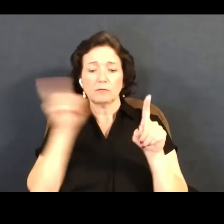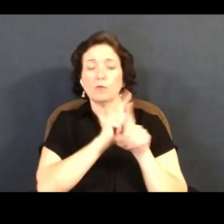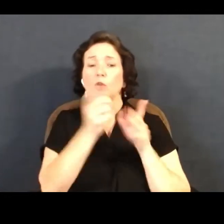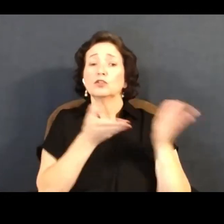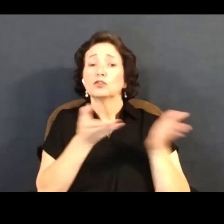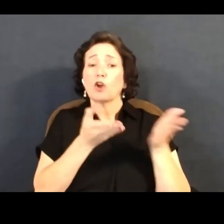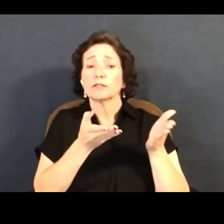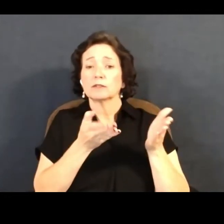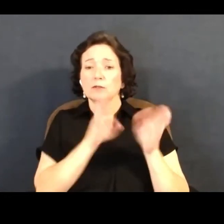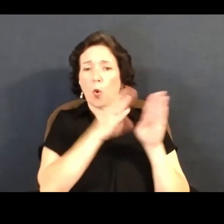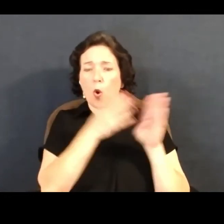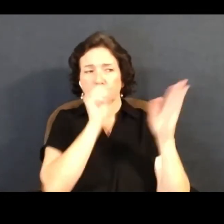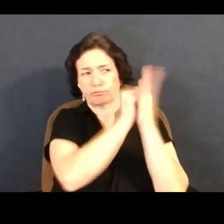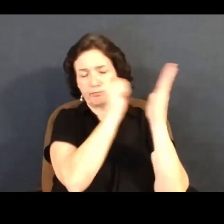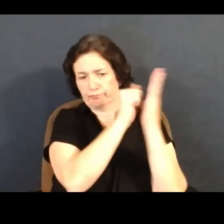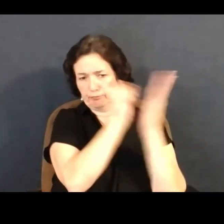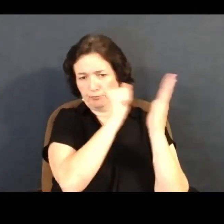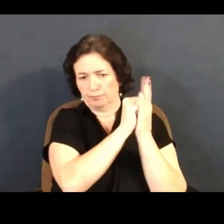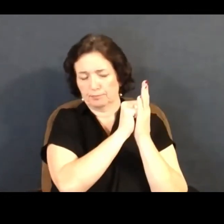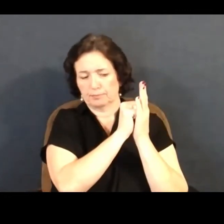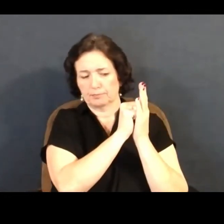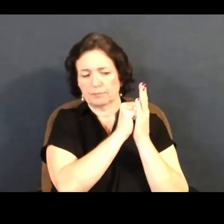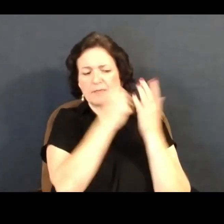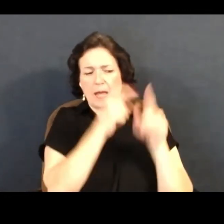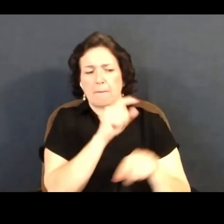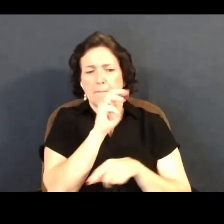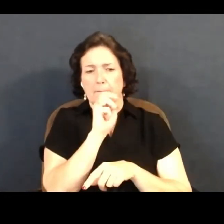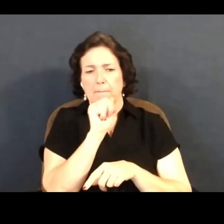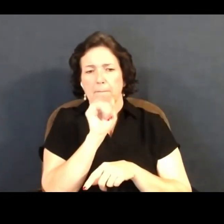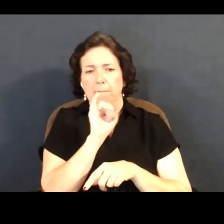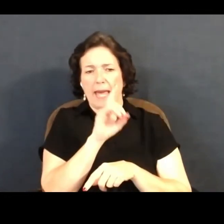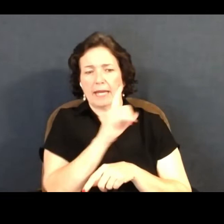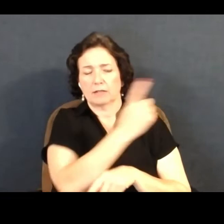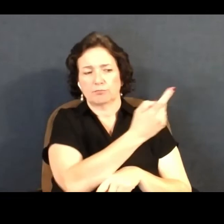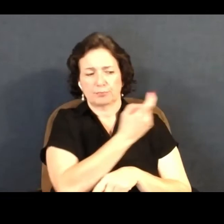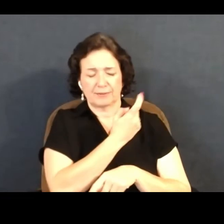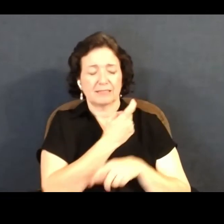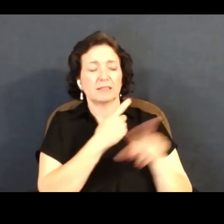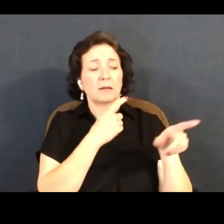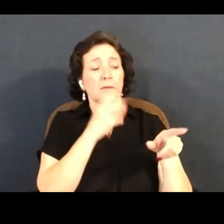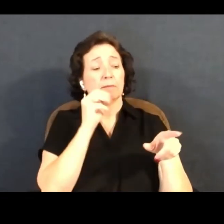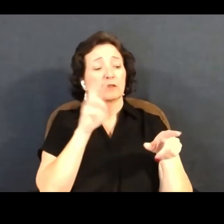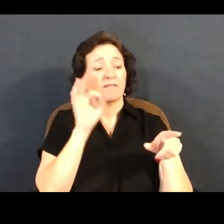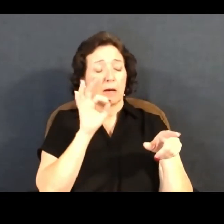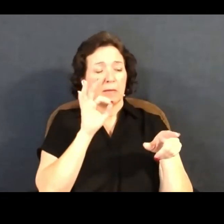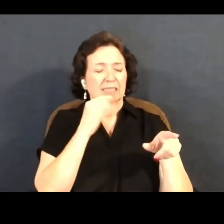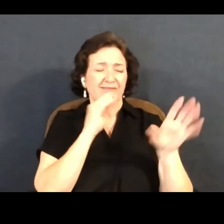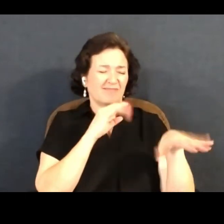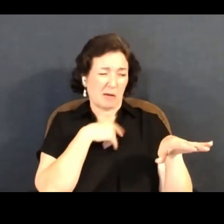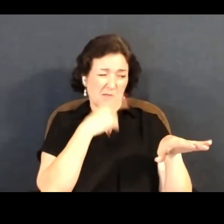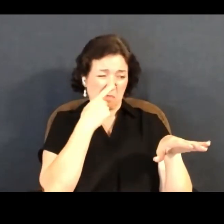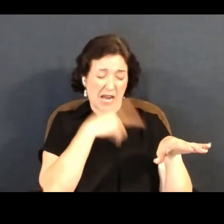quarters, knocks on the door, and the little maid opens the door, and Mr. Feldman says, "Look, I hope you don't mind,